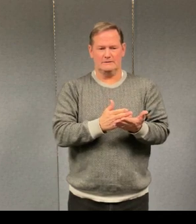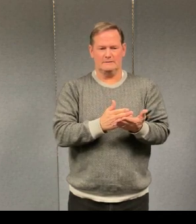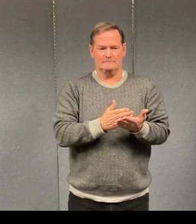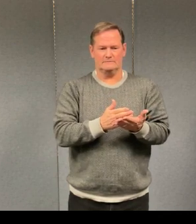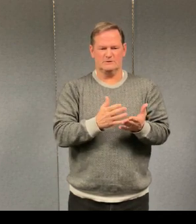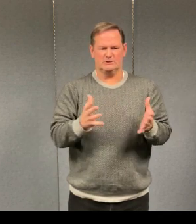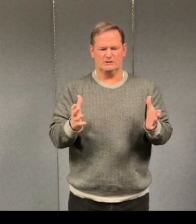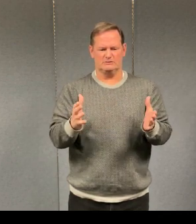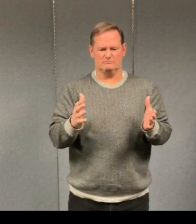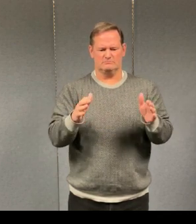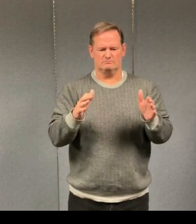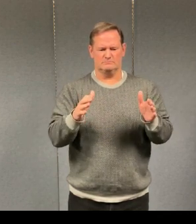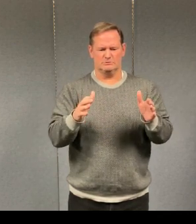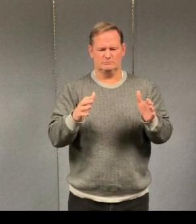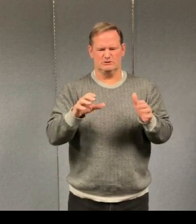lawnmower, and boxes.